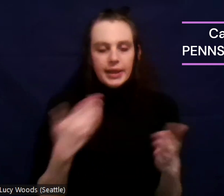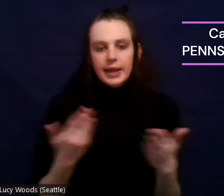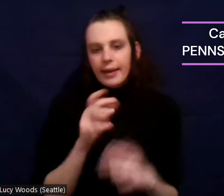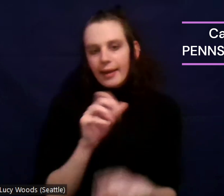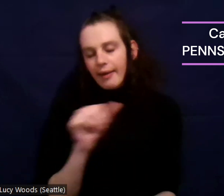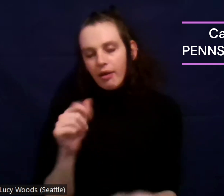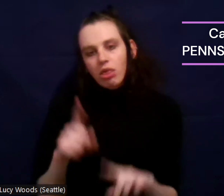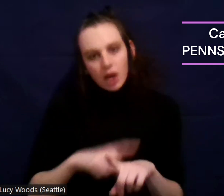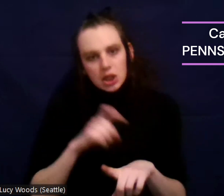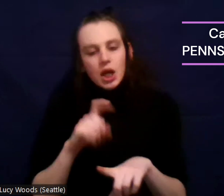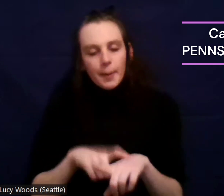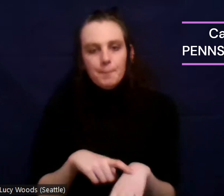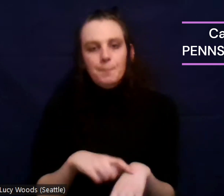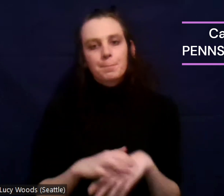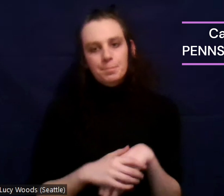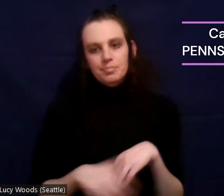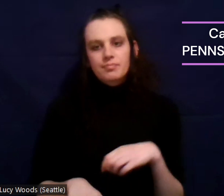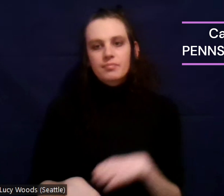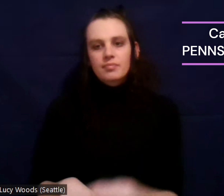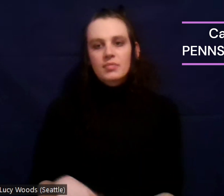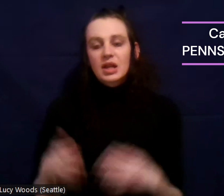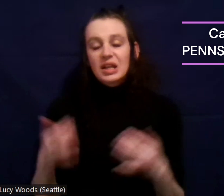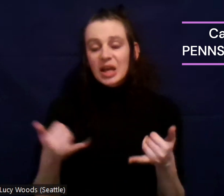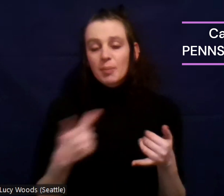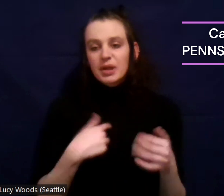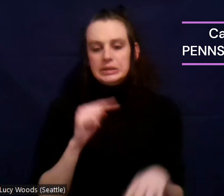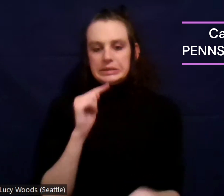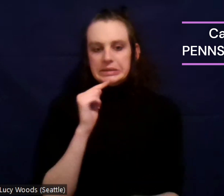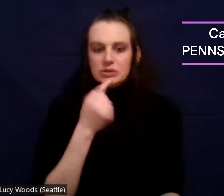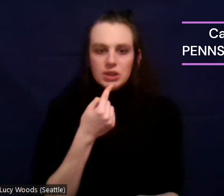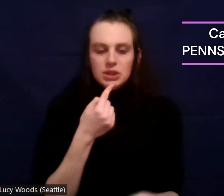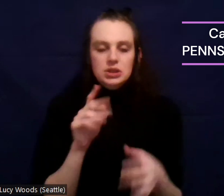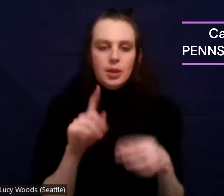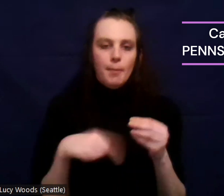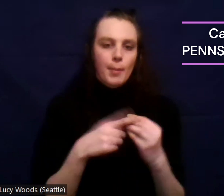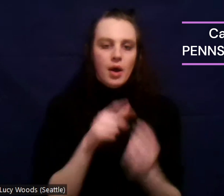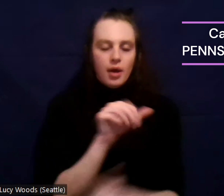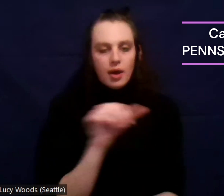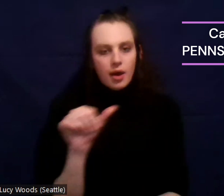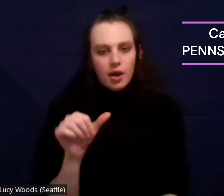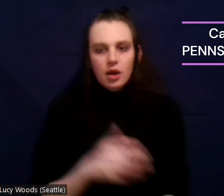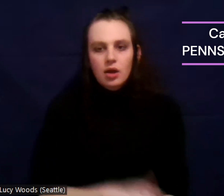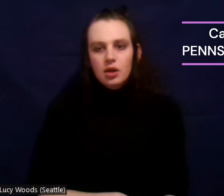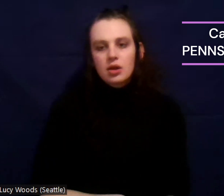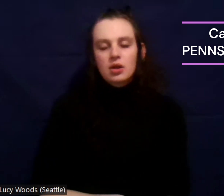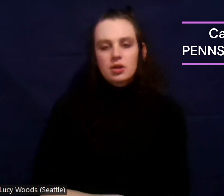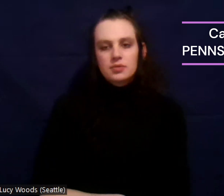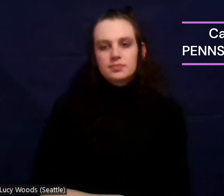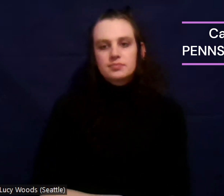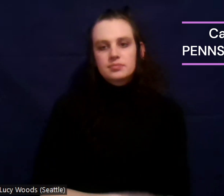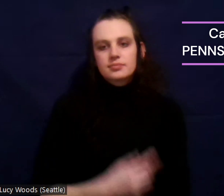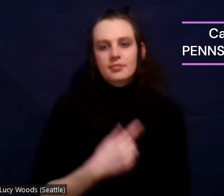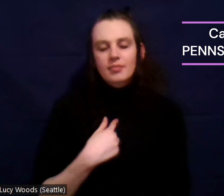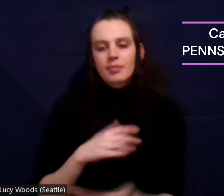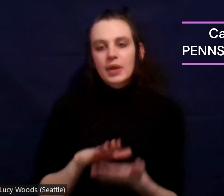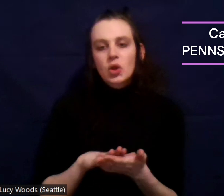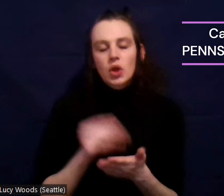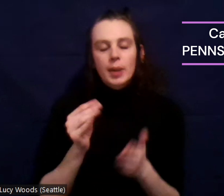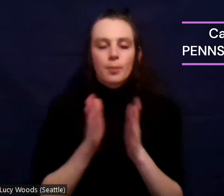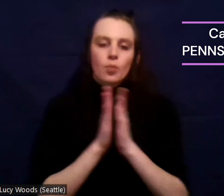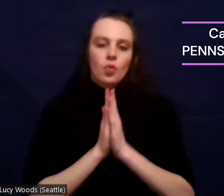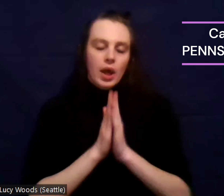and, now I actually like take it seriously. And, I'm learning to like pray a little bit